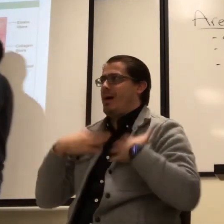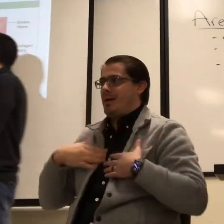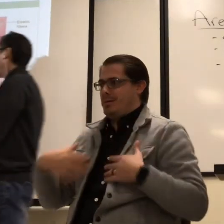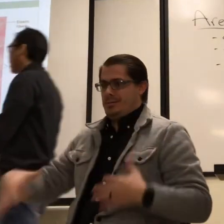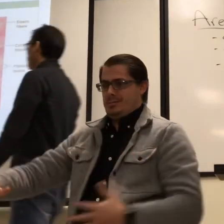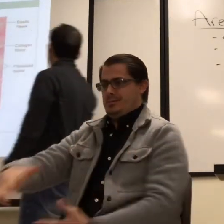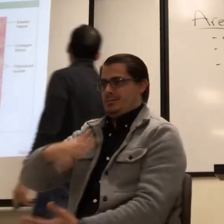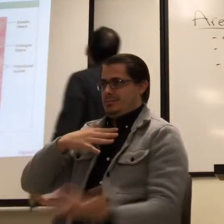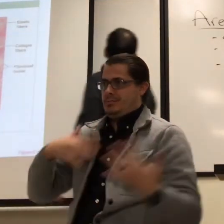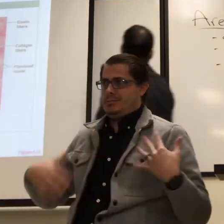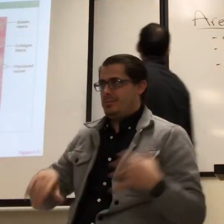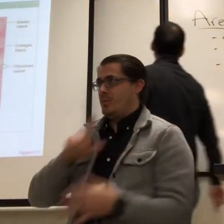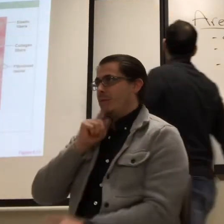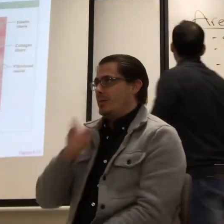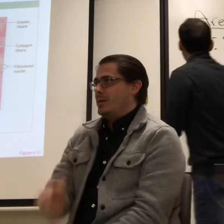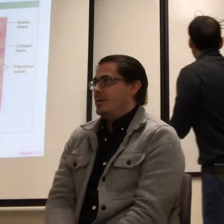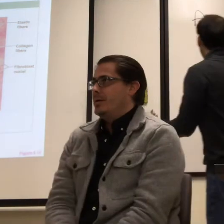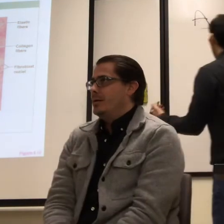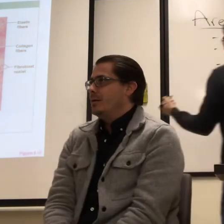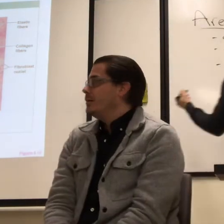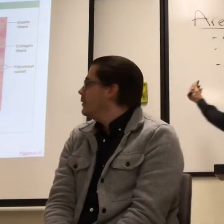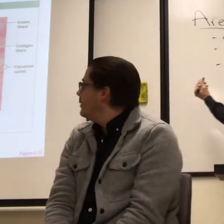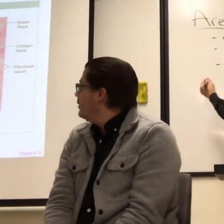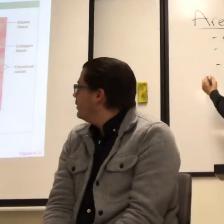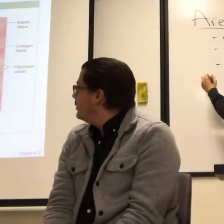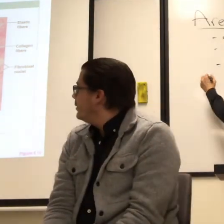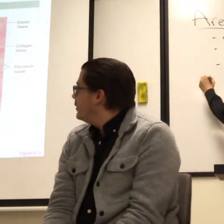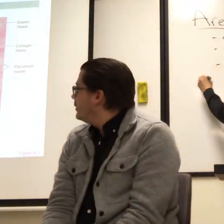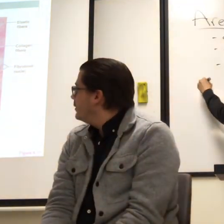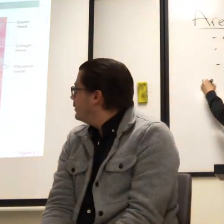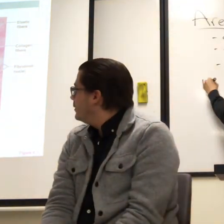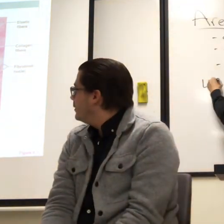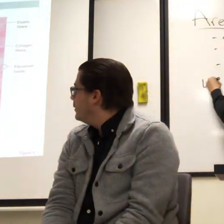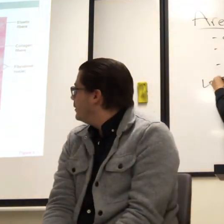okay? I'll give you one here.